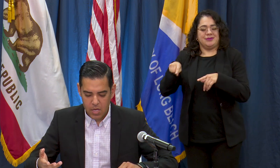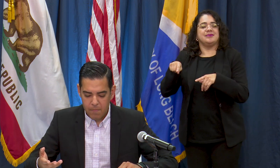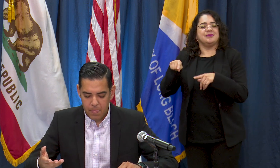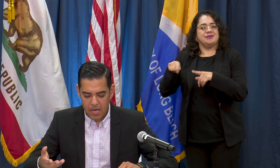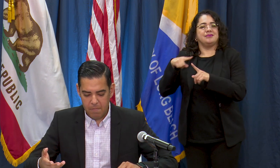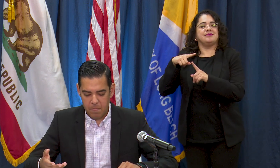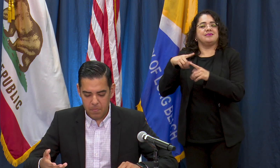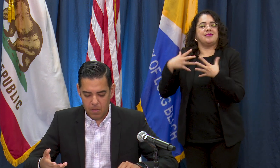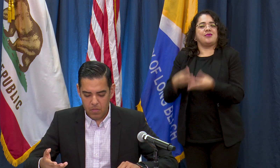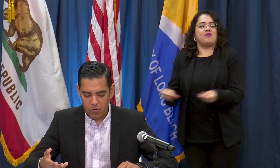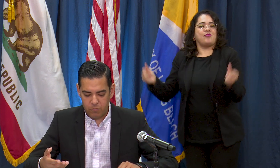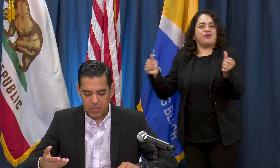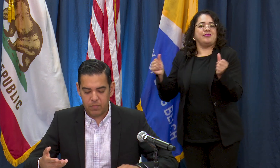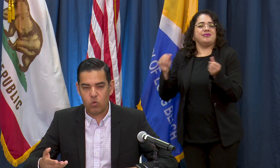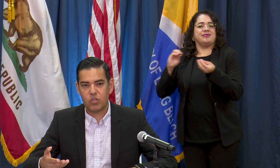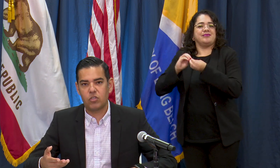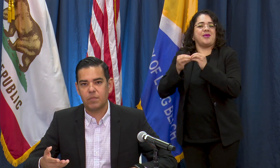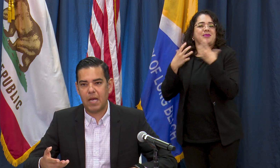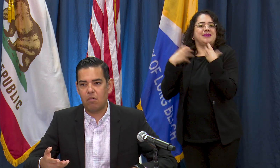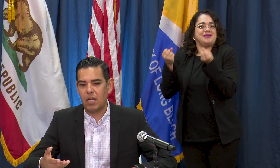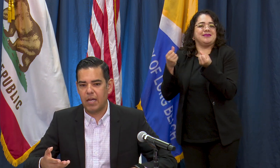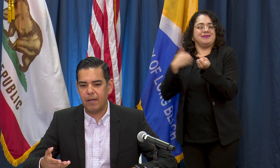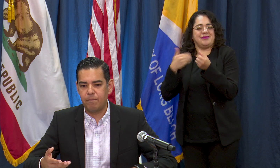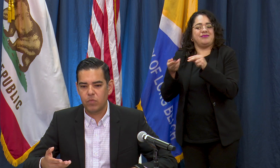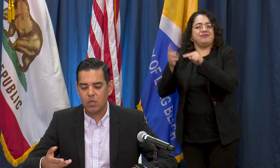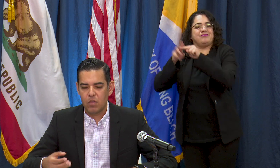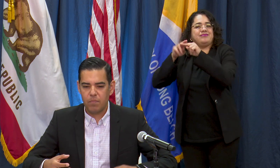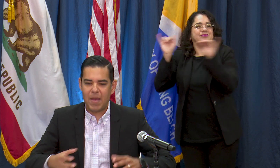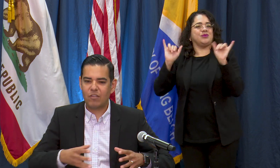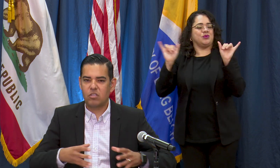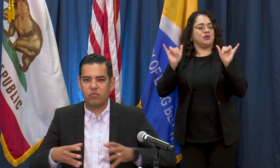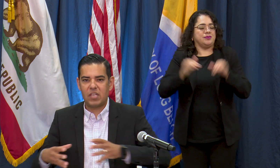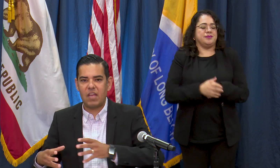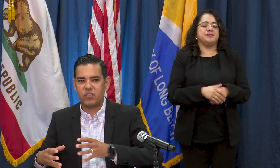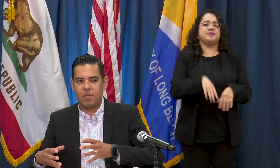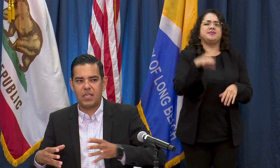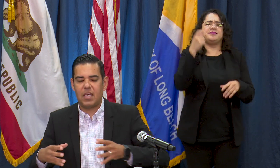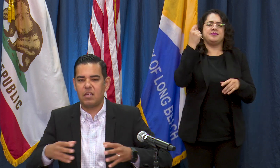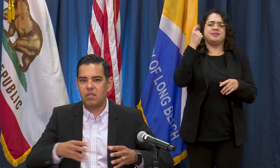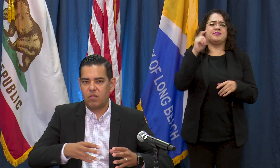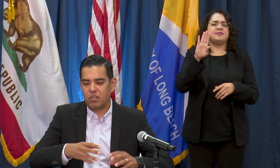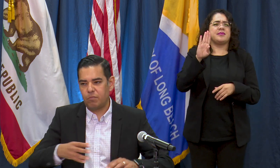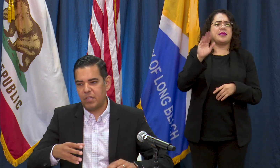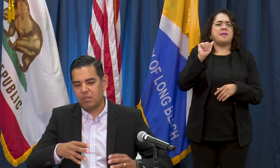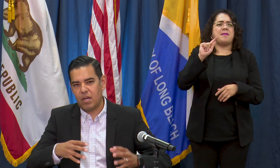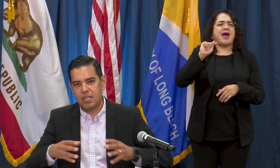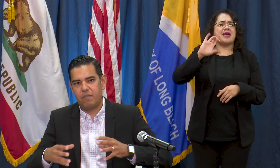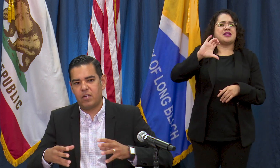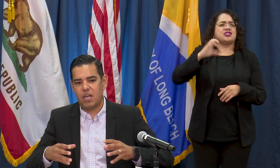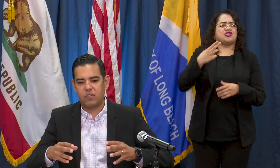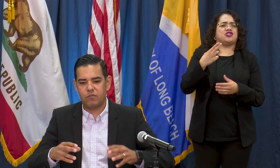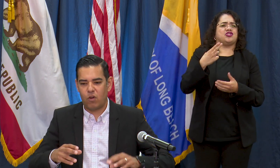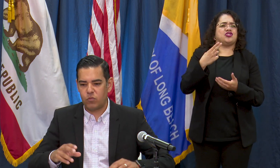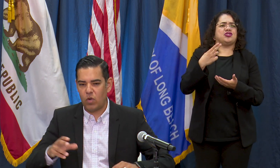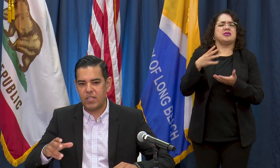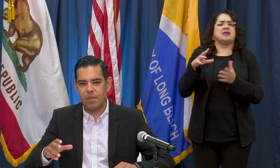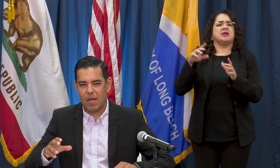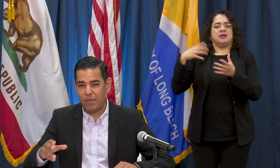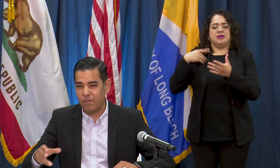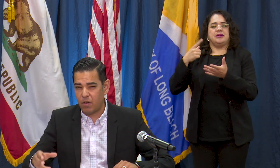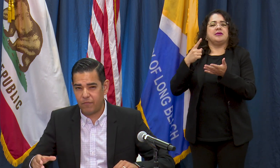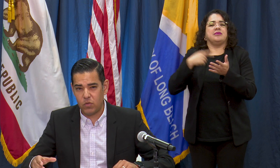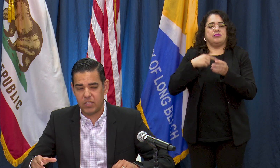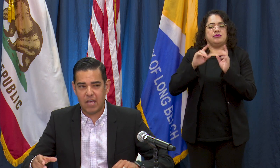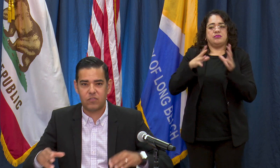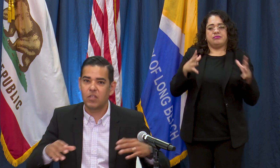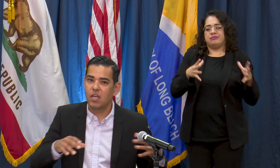to. There's been some questions about the batches of tests coming in, because there's been some unevenness as far as one day might